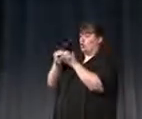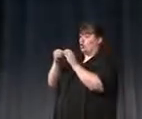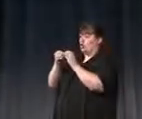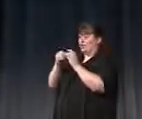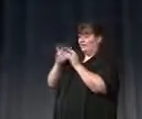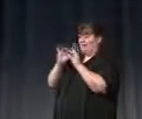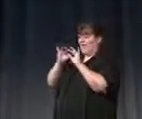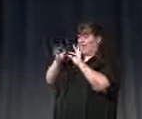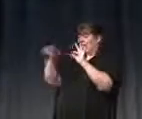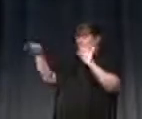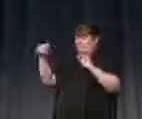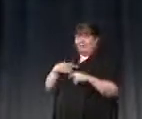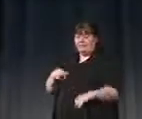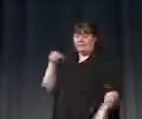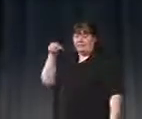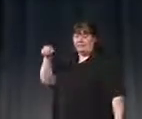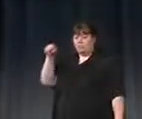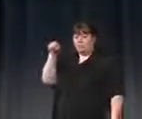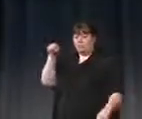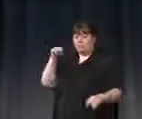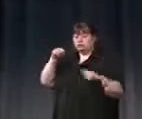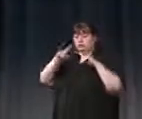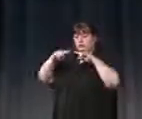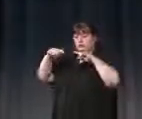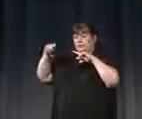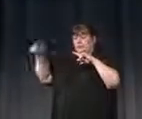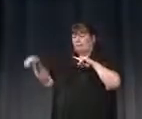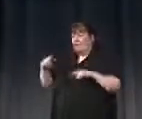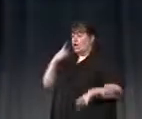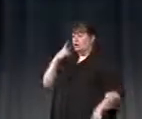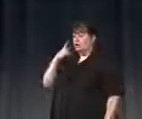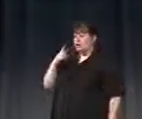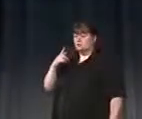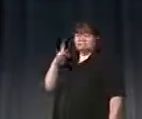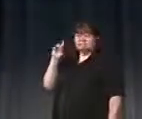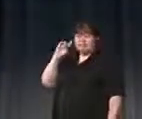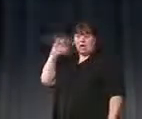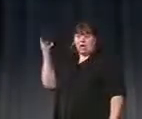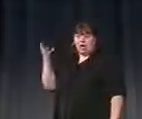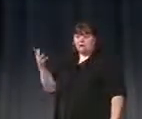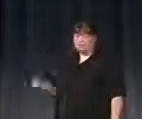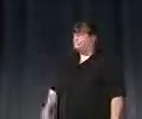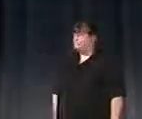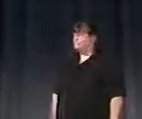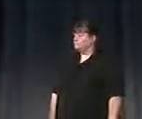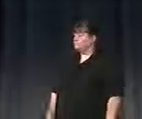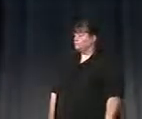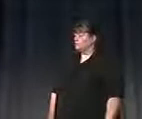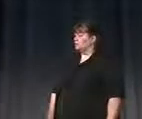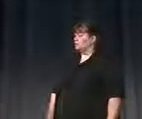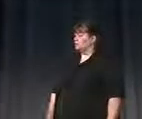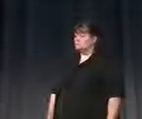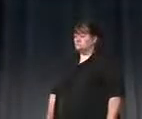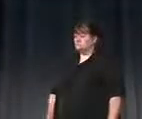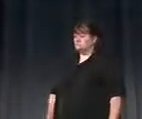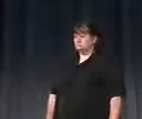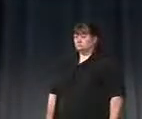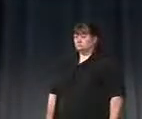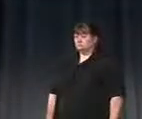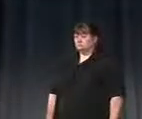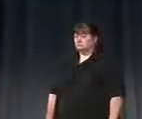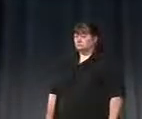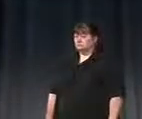that string, and we can just play it out as a sound waveform. And if you do that, it'll get something that sounds like this, or